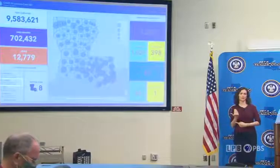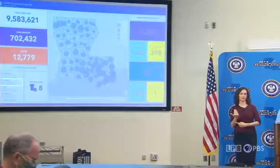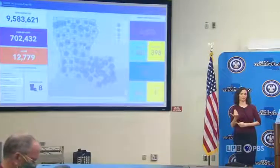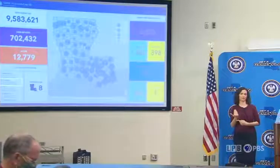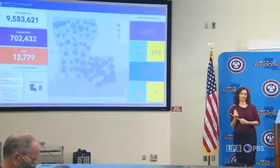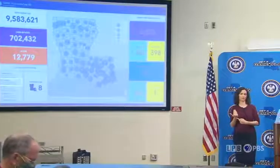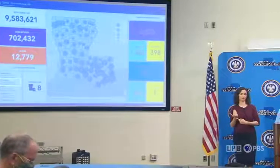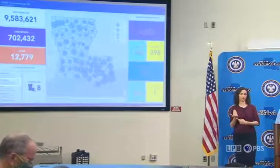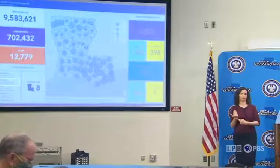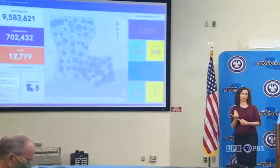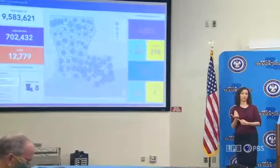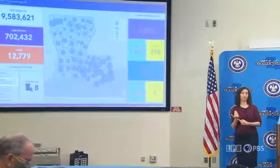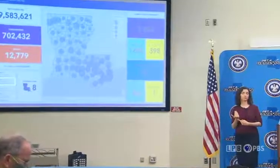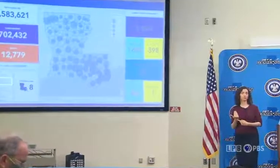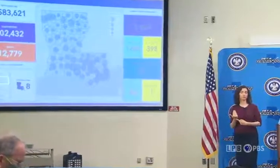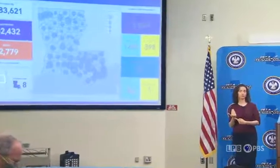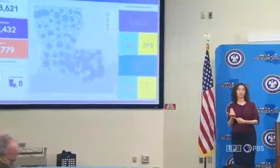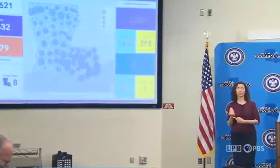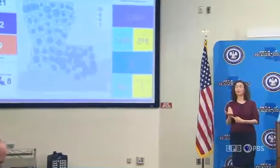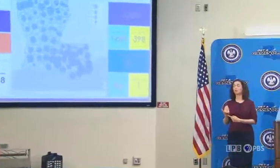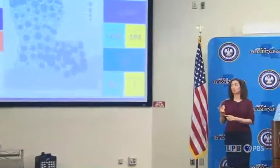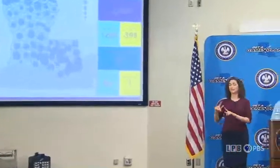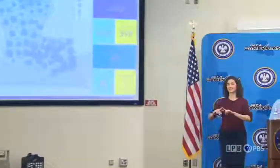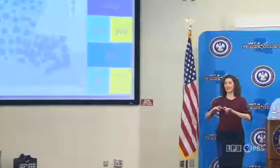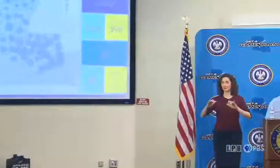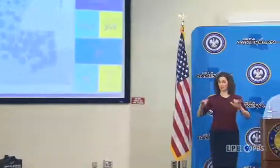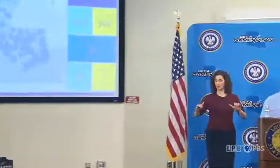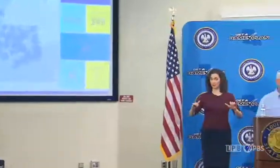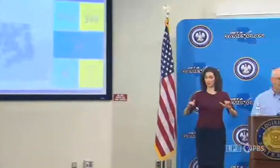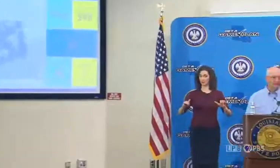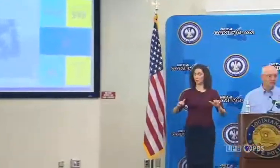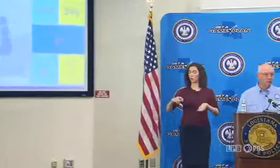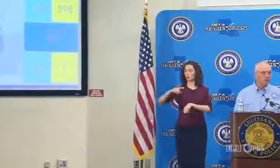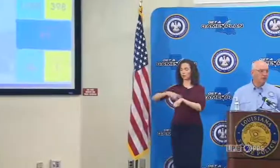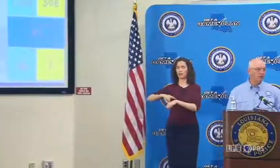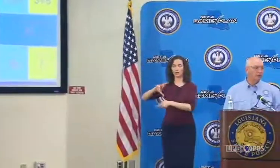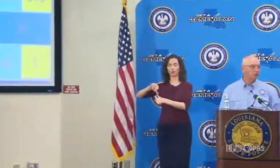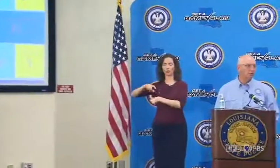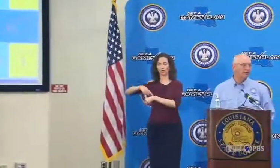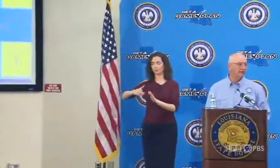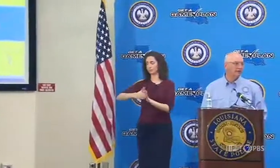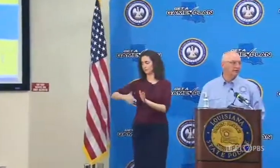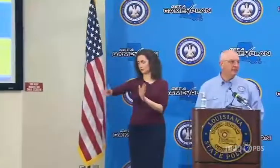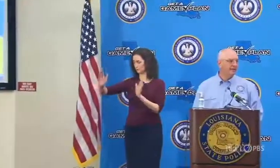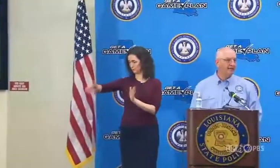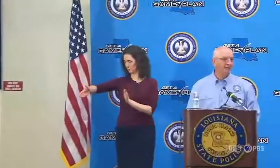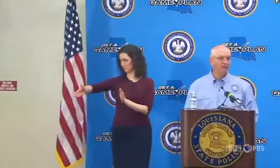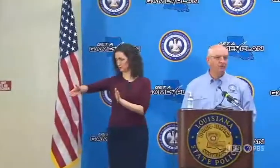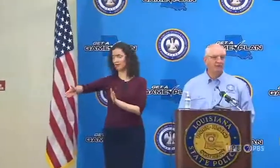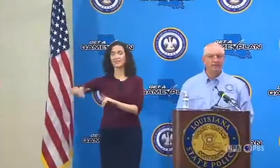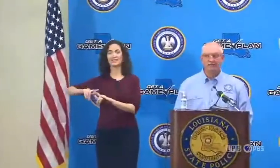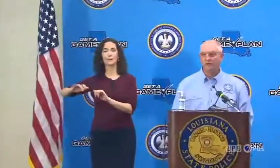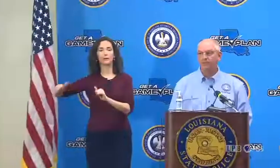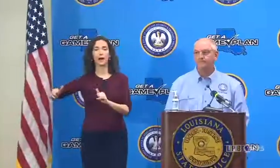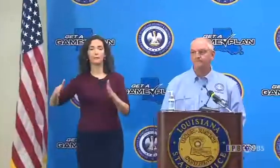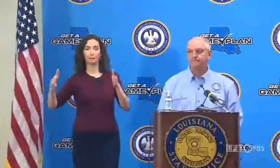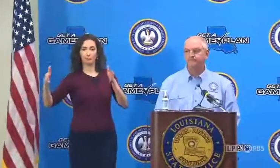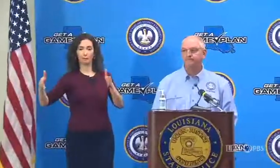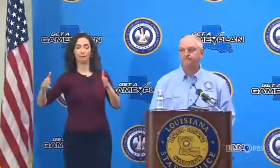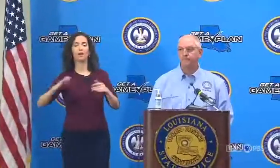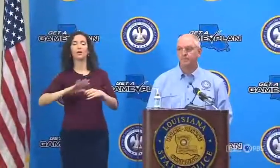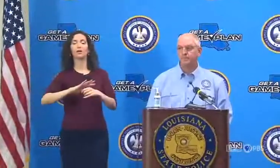In the same time, since we've been talking about deaths since Hurricane Ida, we've had another 420 deaths